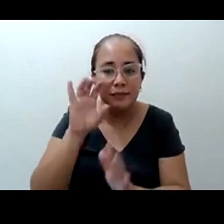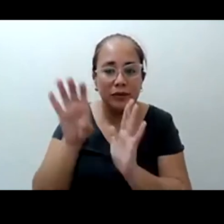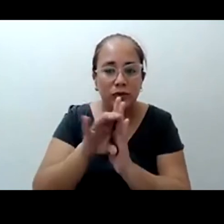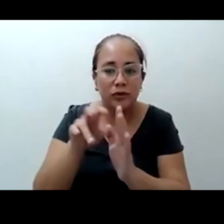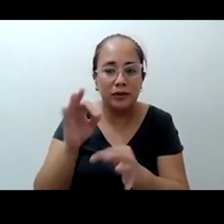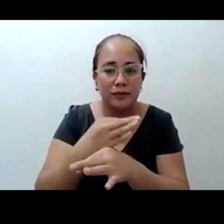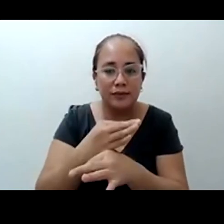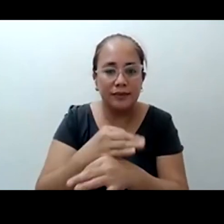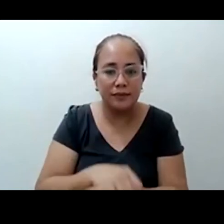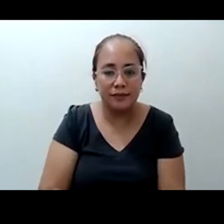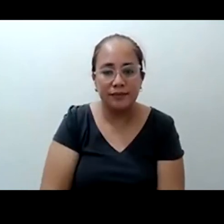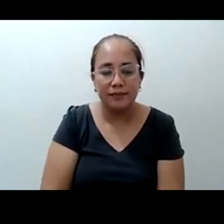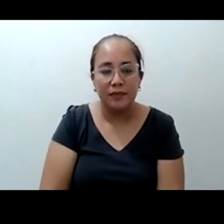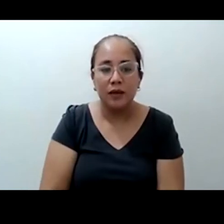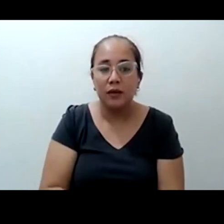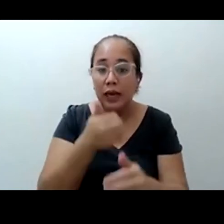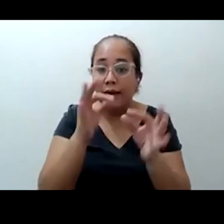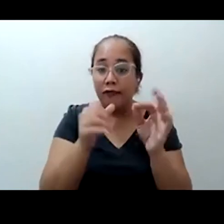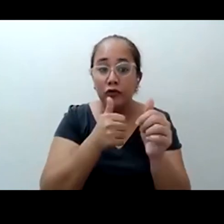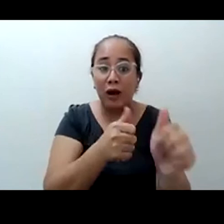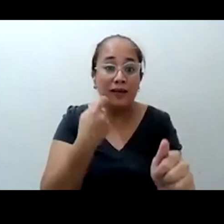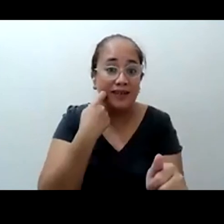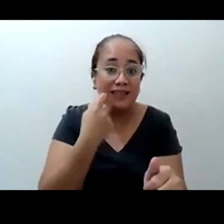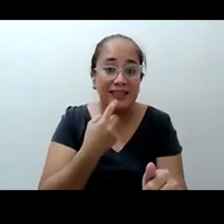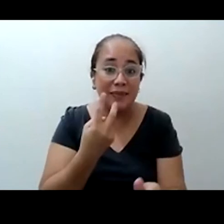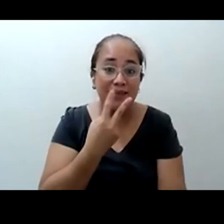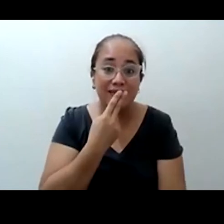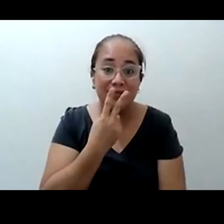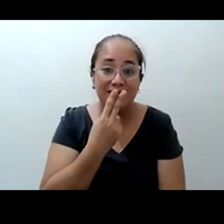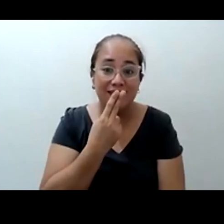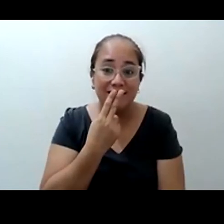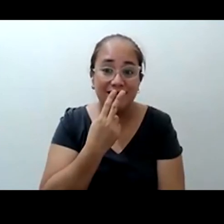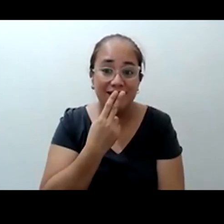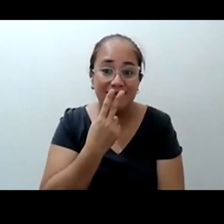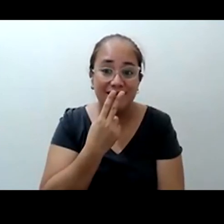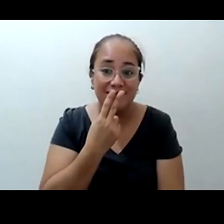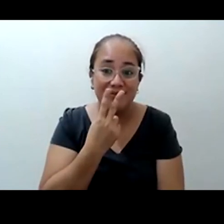if we follow what Marvin said, for example.